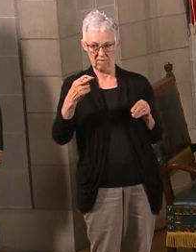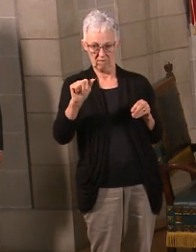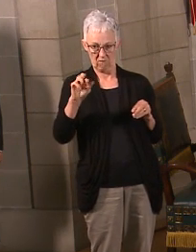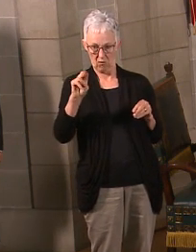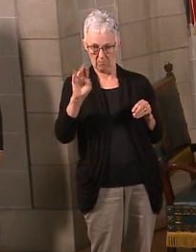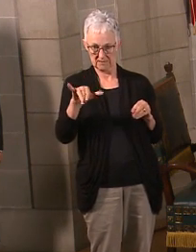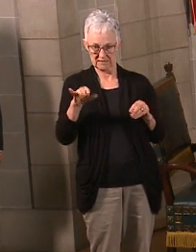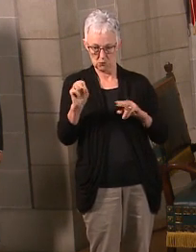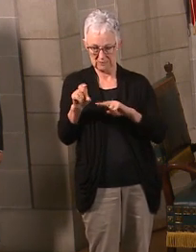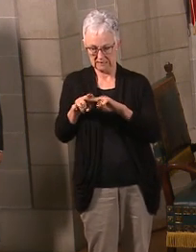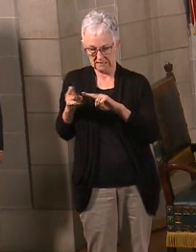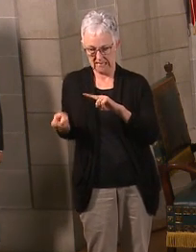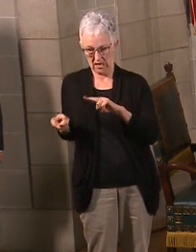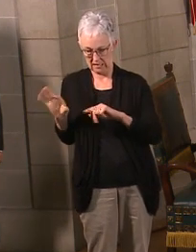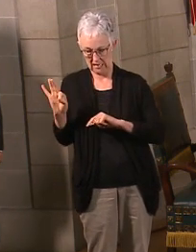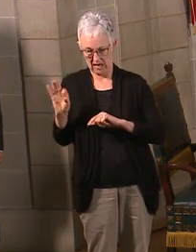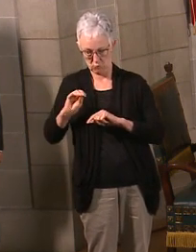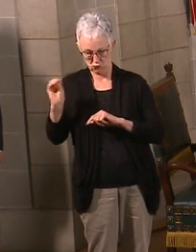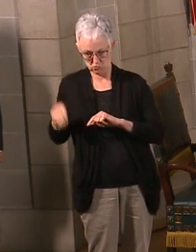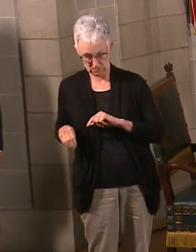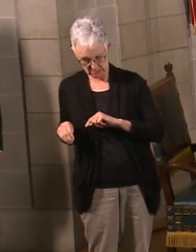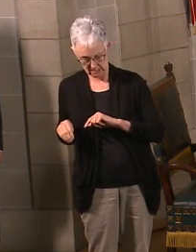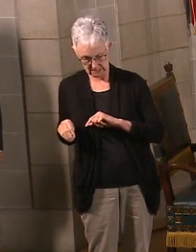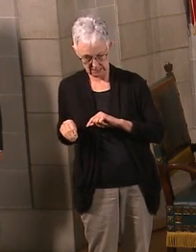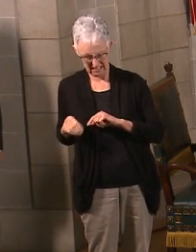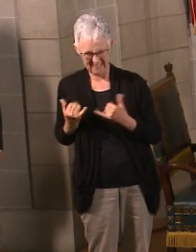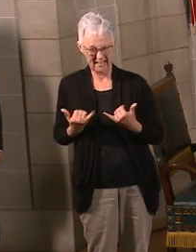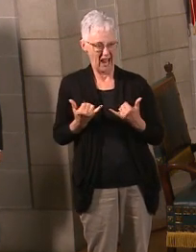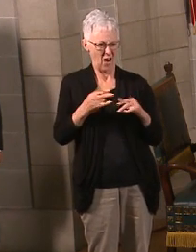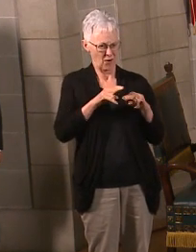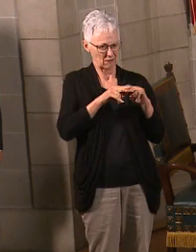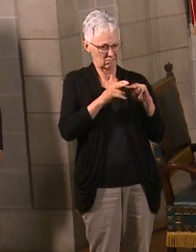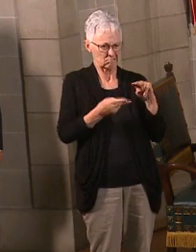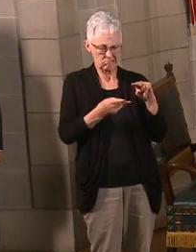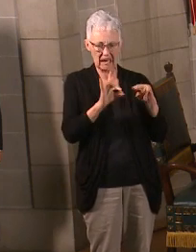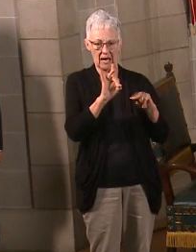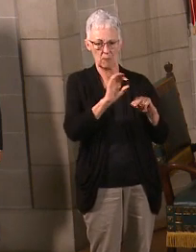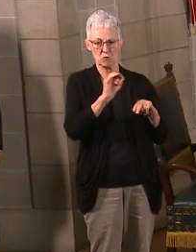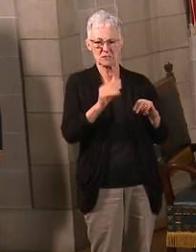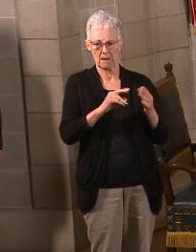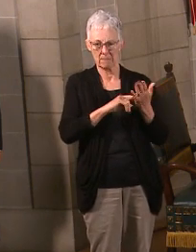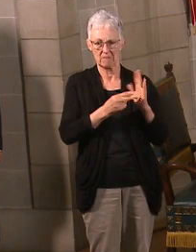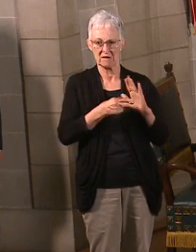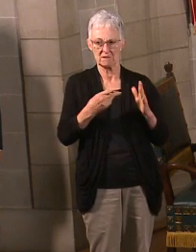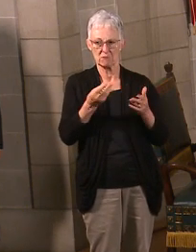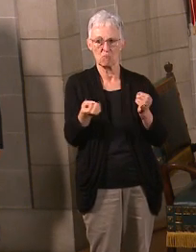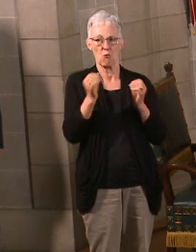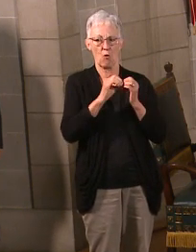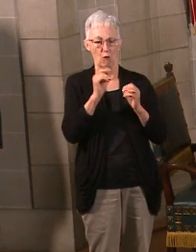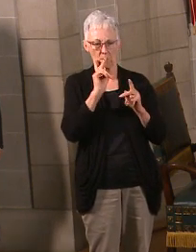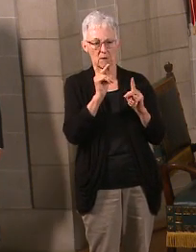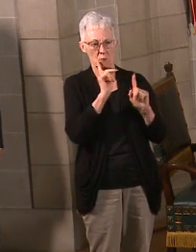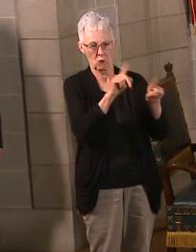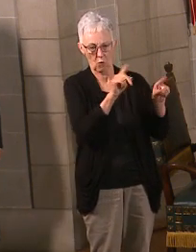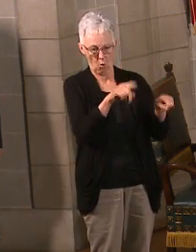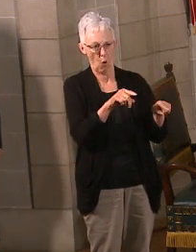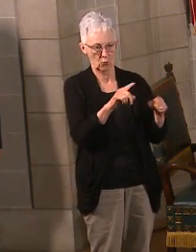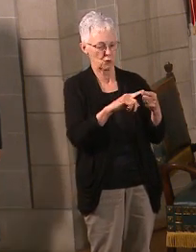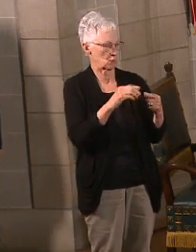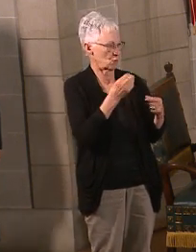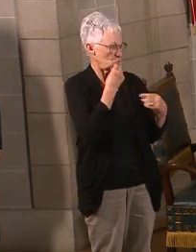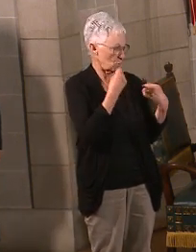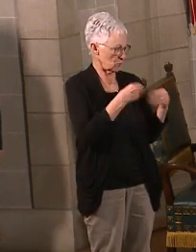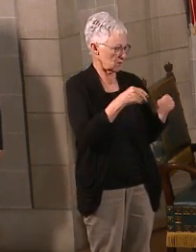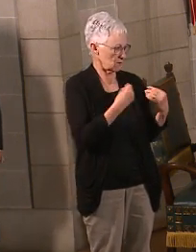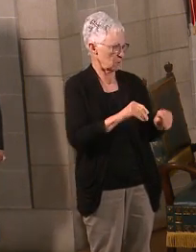time. So, but still close in the category. Parks are only up 56%. So again, talking